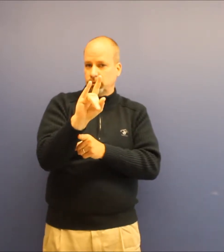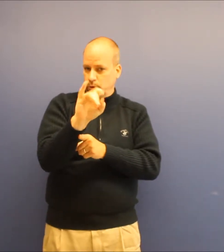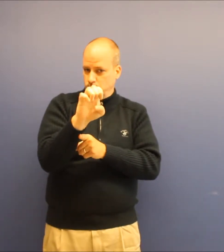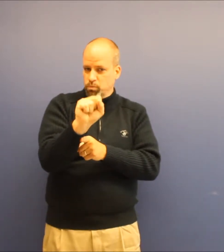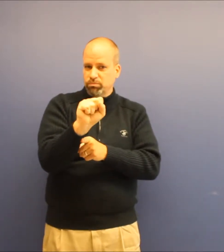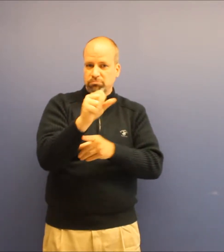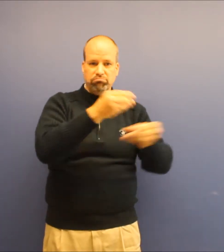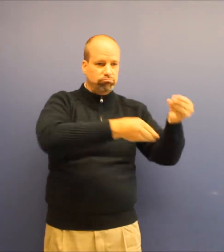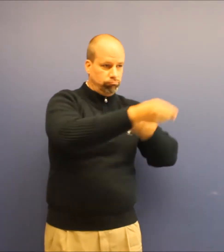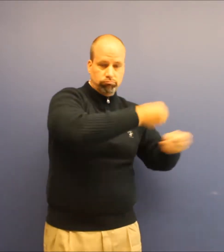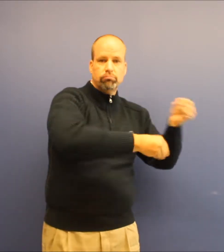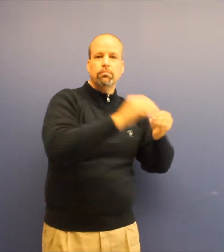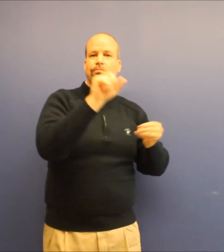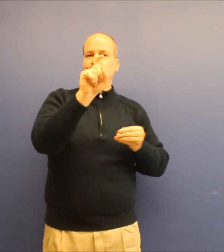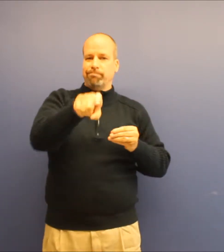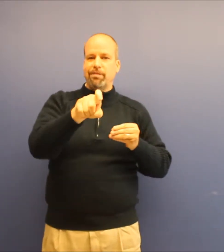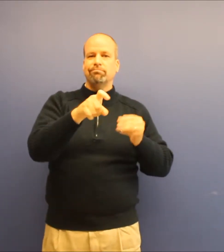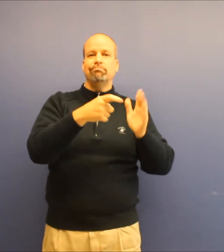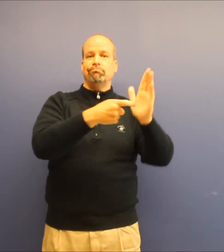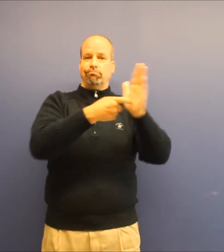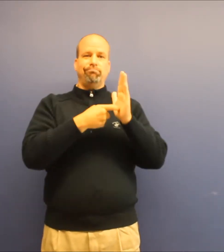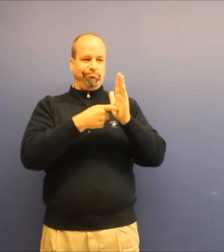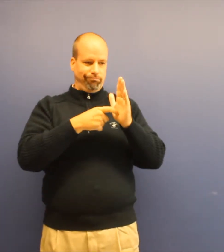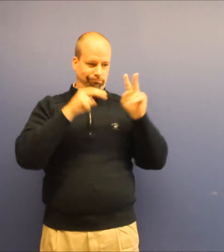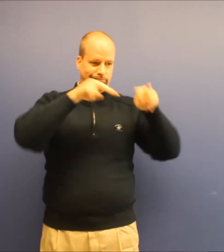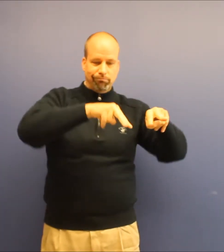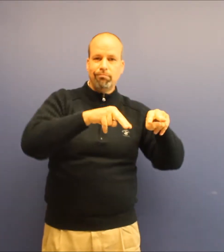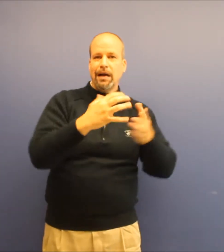requirements up to 400% of poverty level.